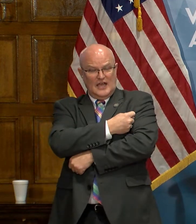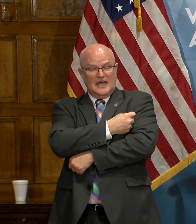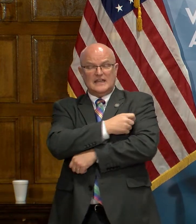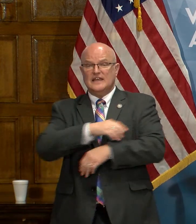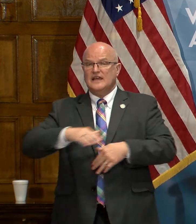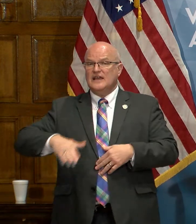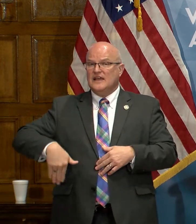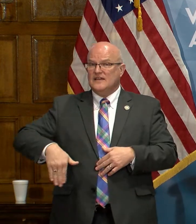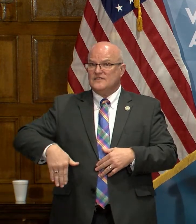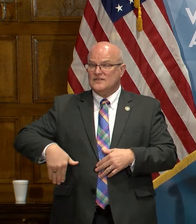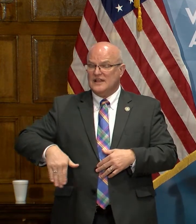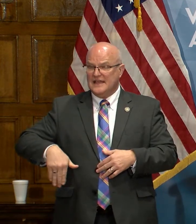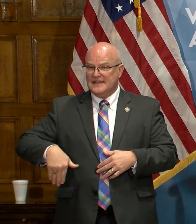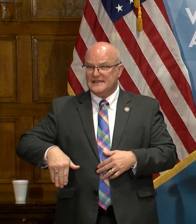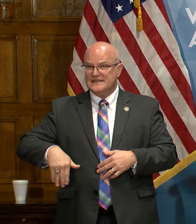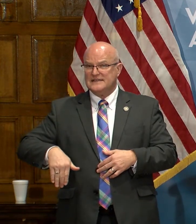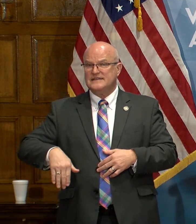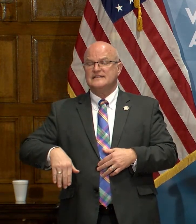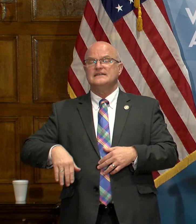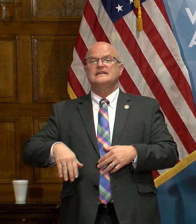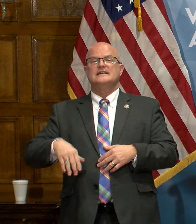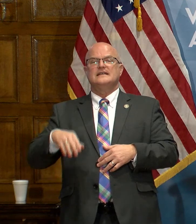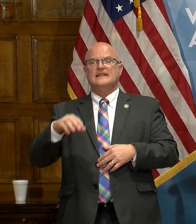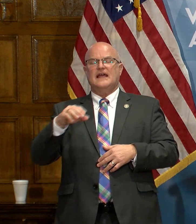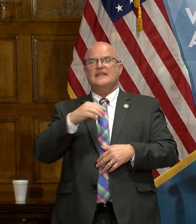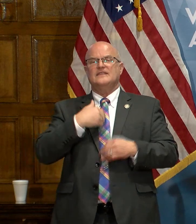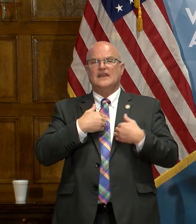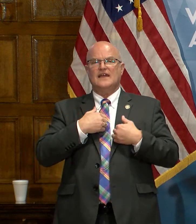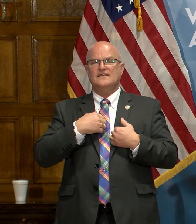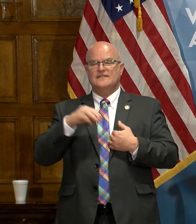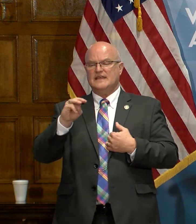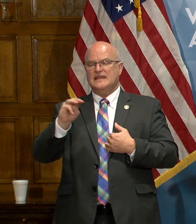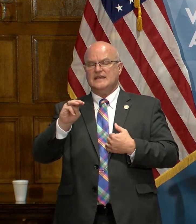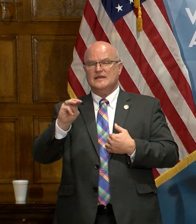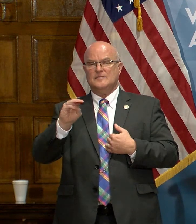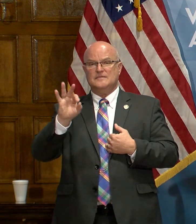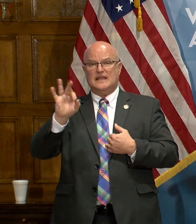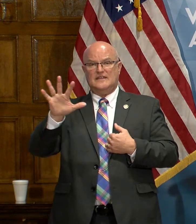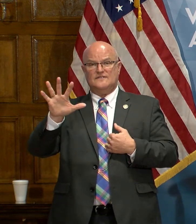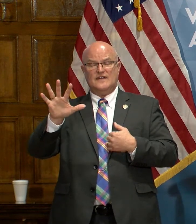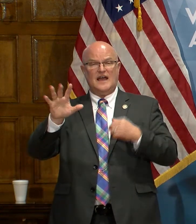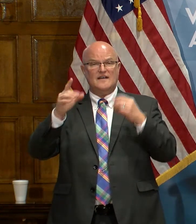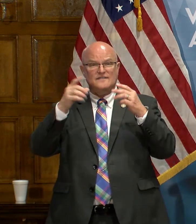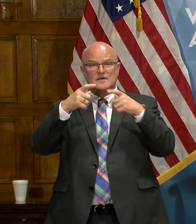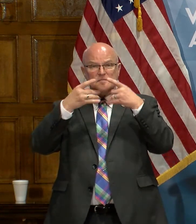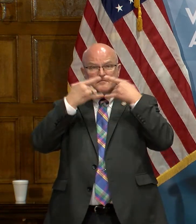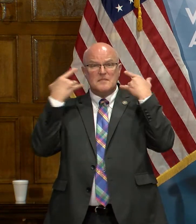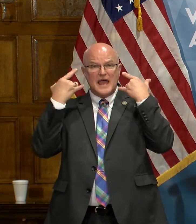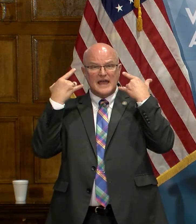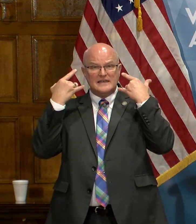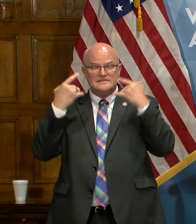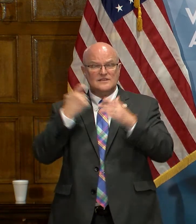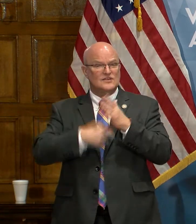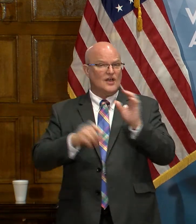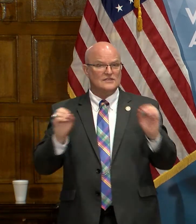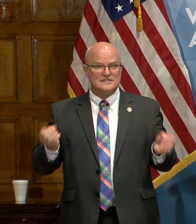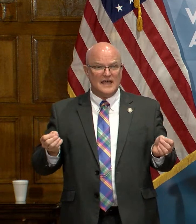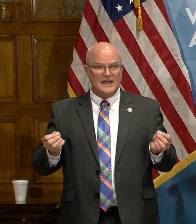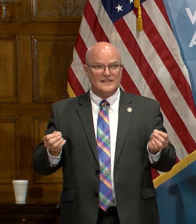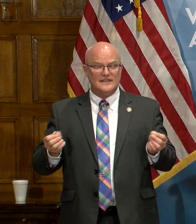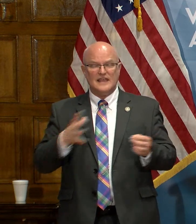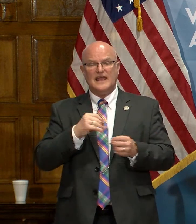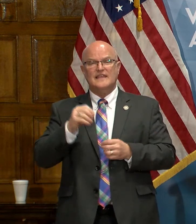you're not in that capacity, there's N95 masks that are going to be available through the federal government free of cost at